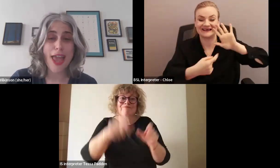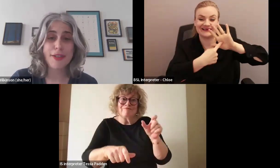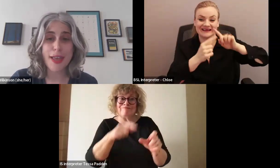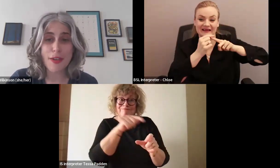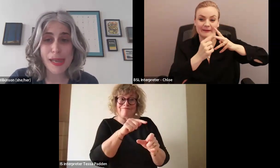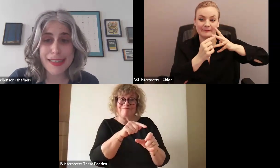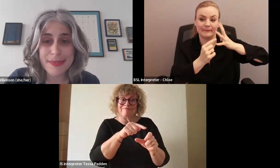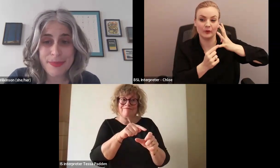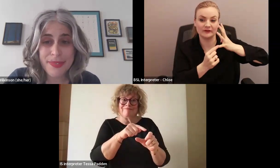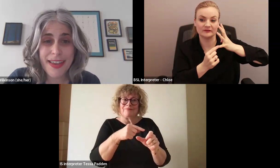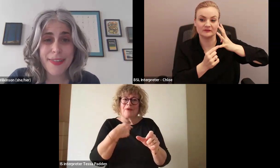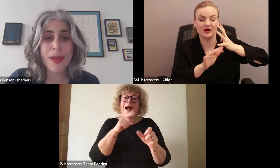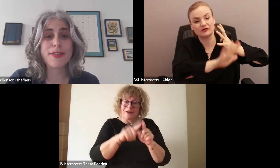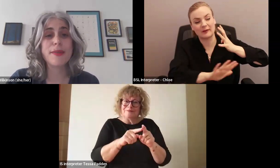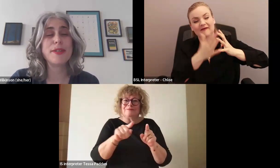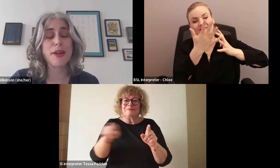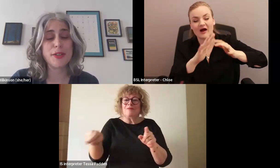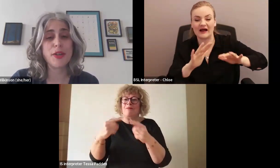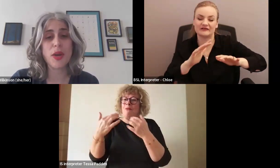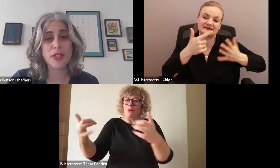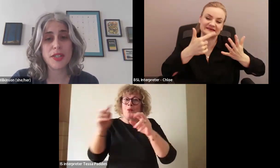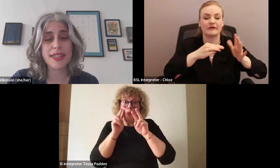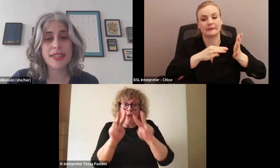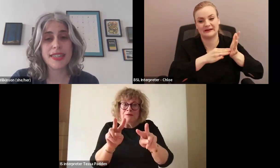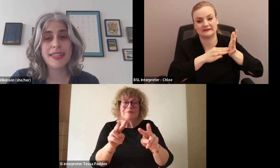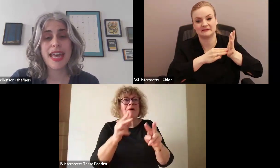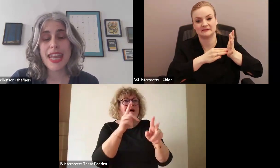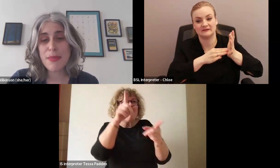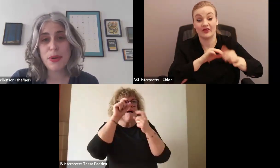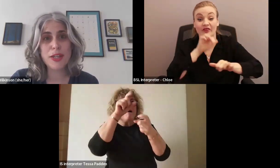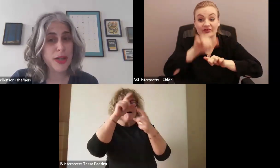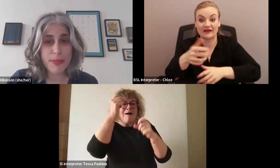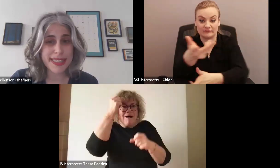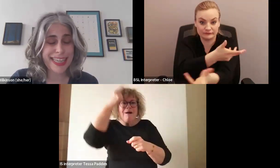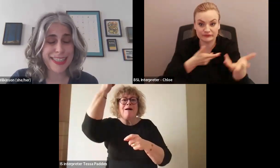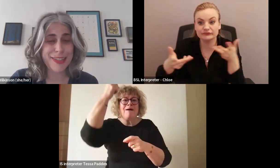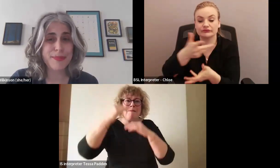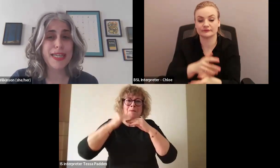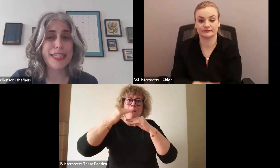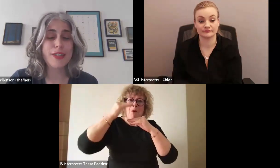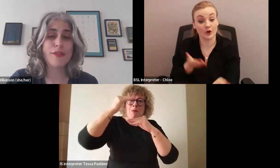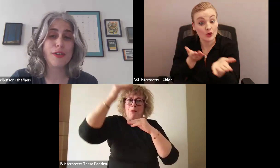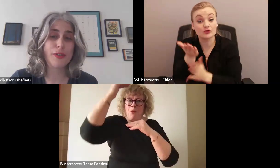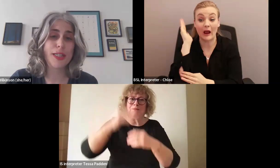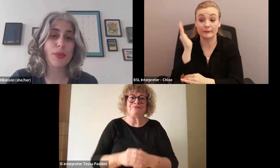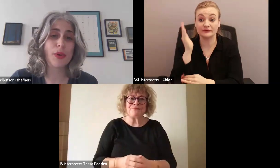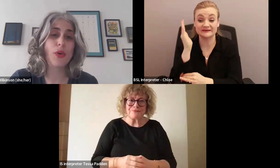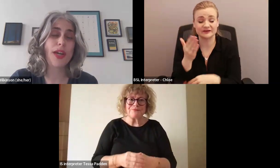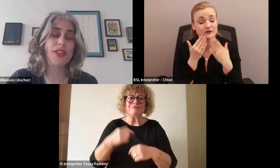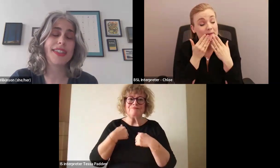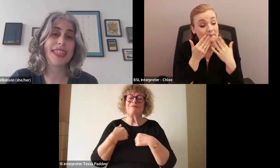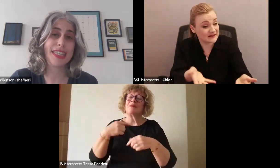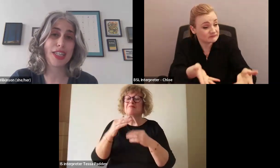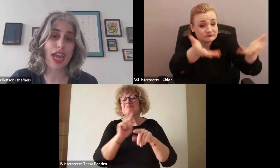around 5 to 7 minutes. And then we'll have some discussion and questions. At any point during the presentations, please do feel free to